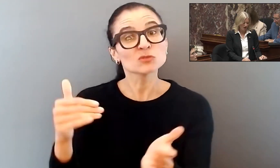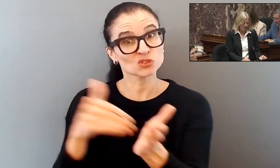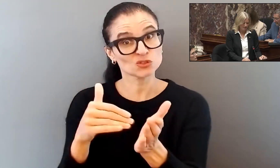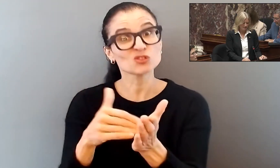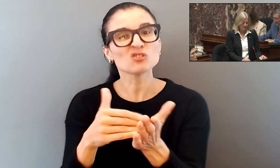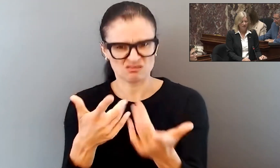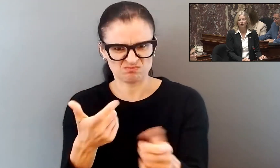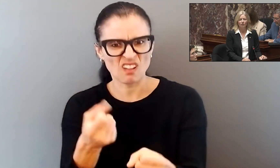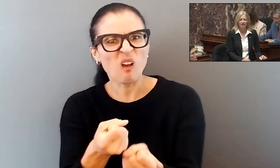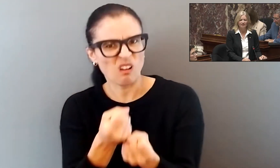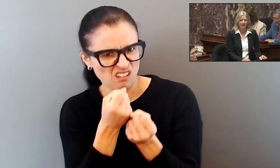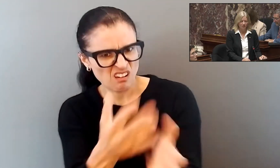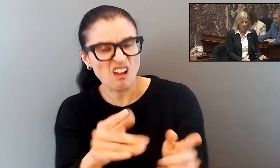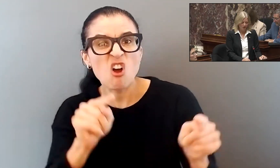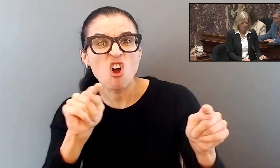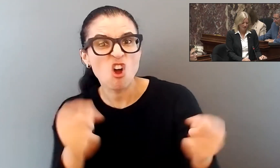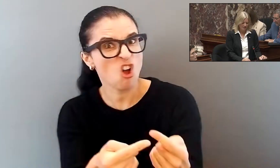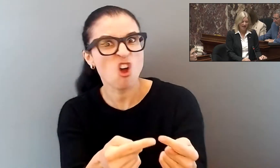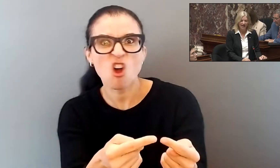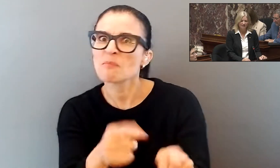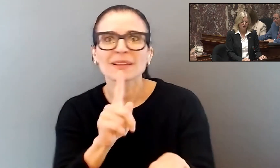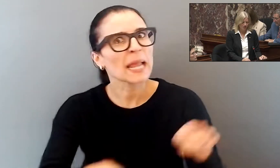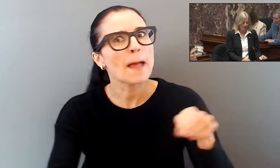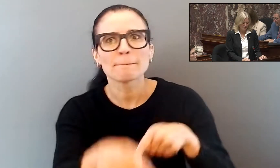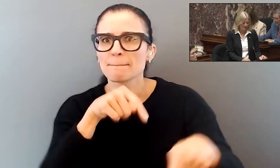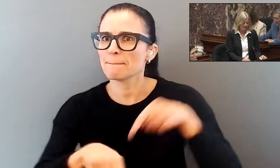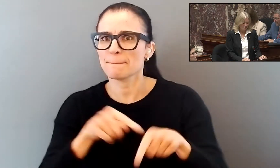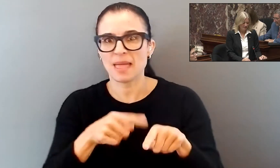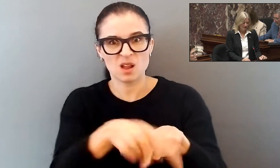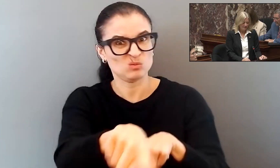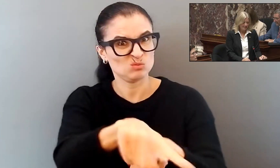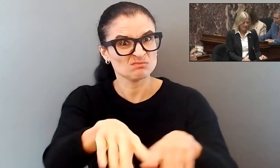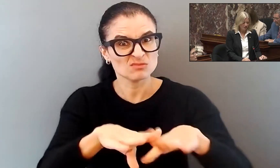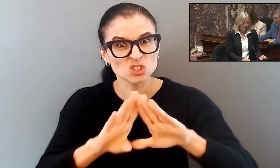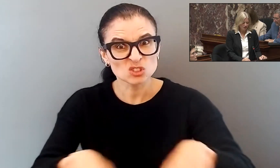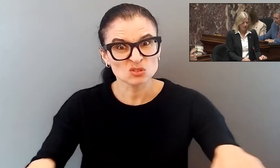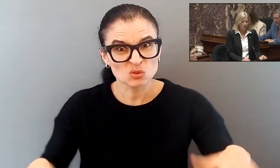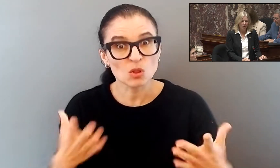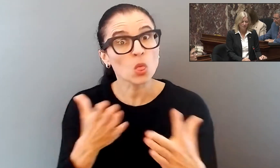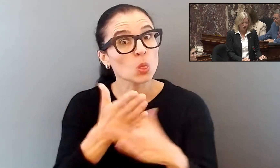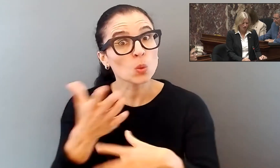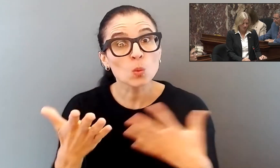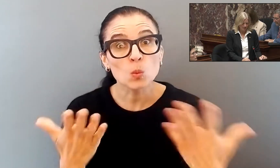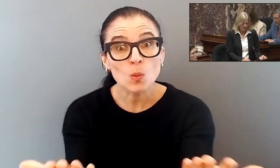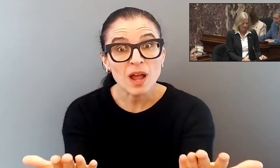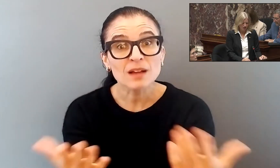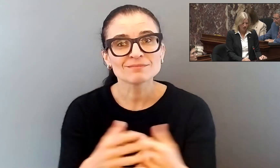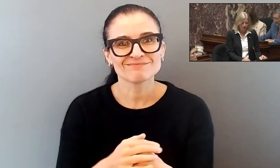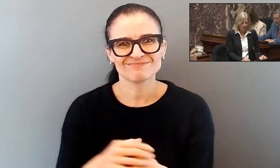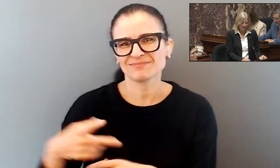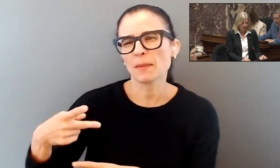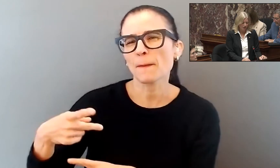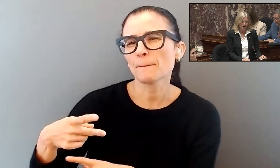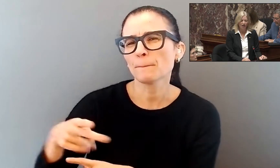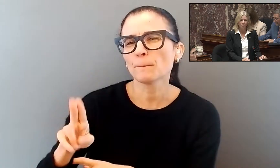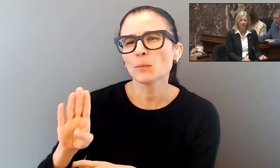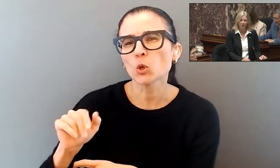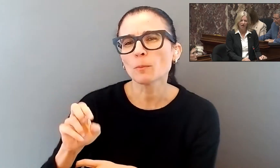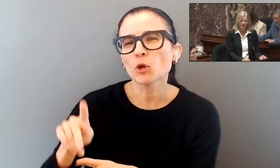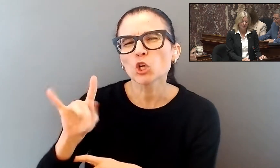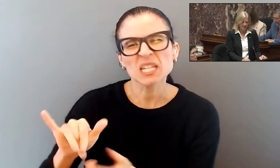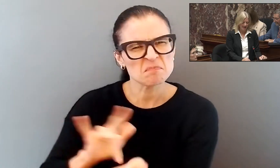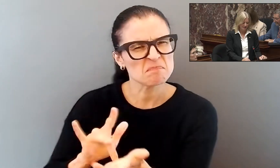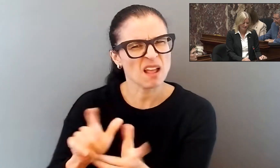puberty blockers, cross-sex hormones, and surgeries. These interventions rob children of the human right to grow up